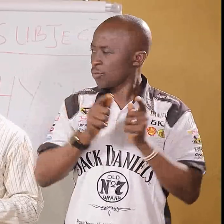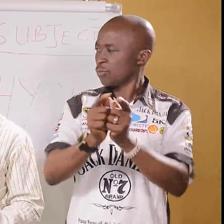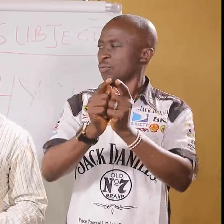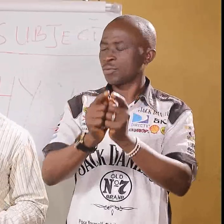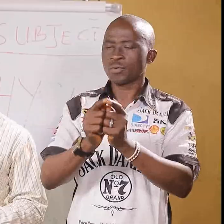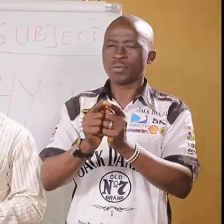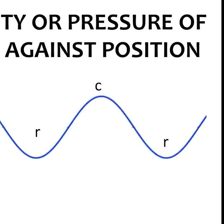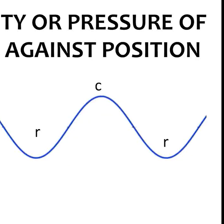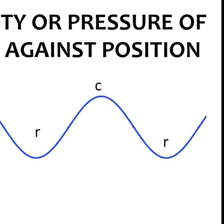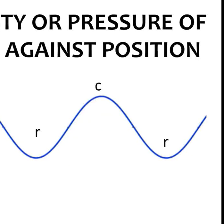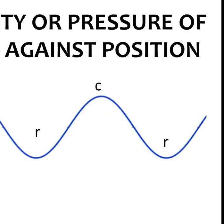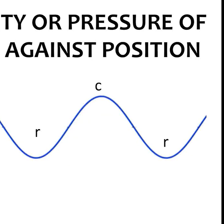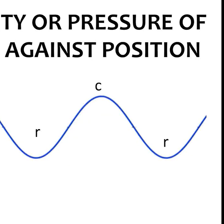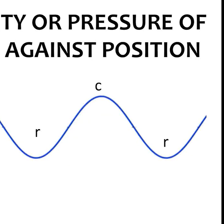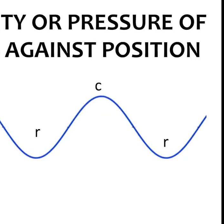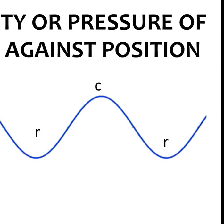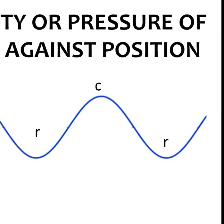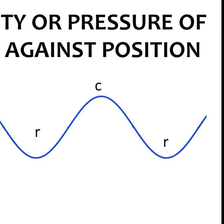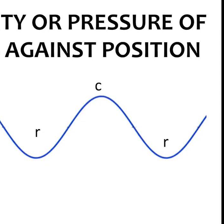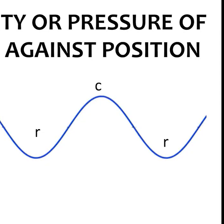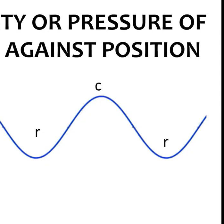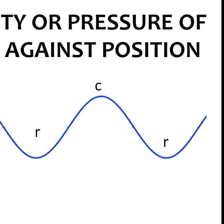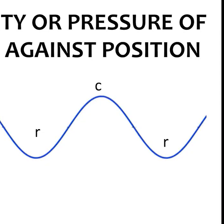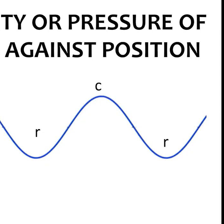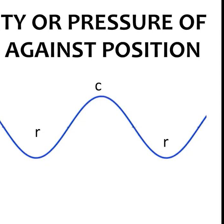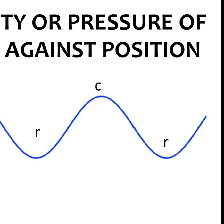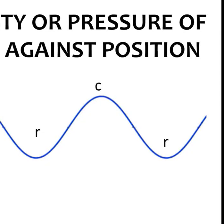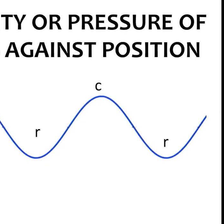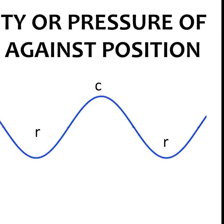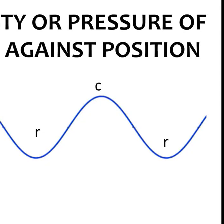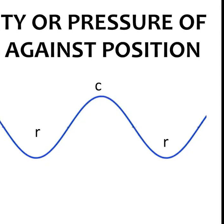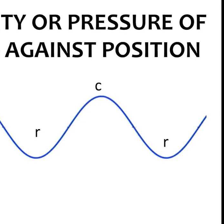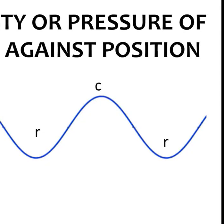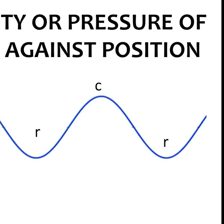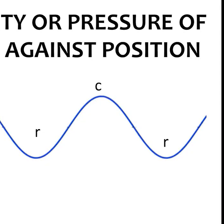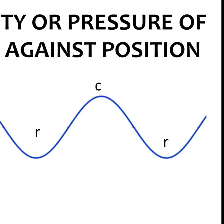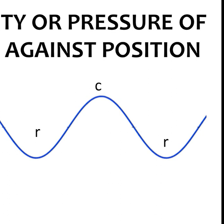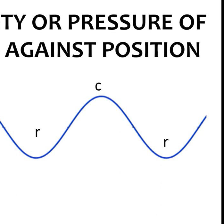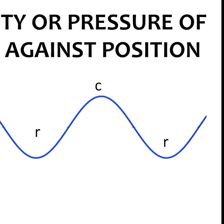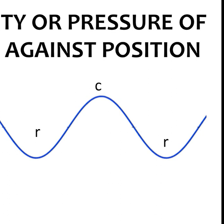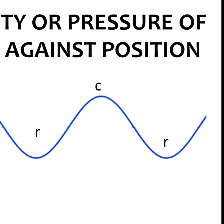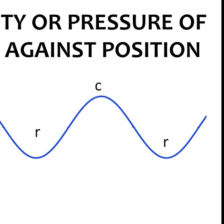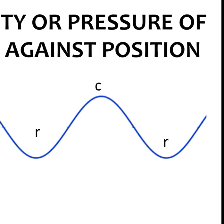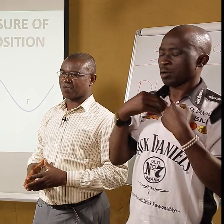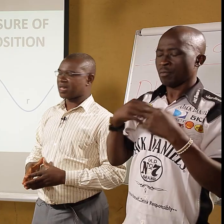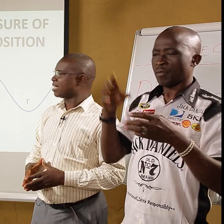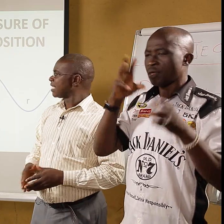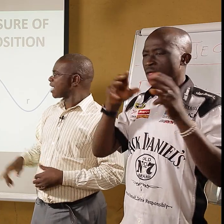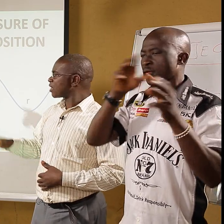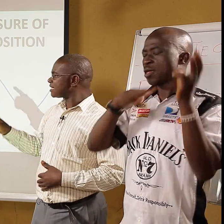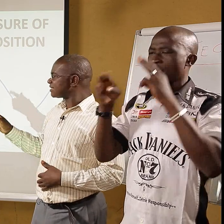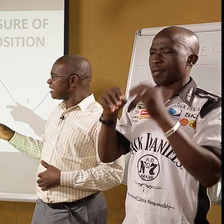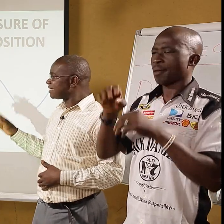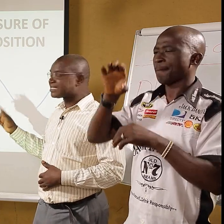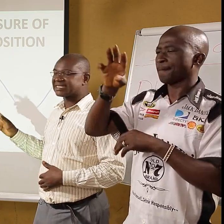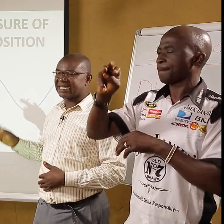have a representation of the same, where you have graph of density or pressure of air molecules against position. Now